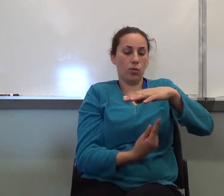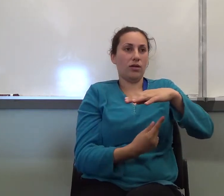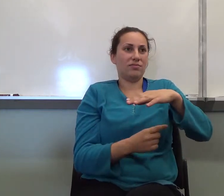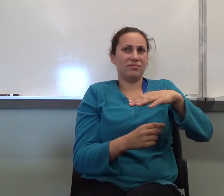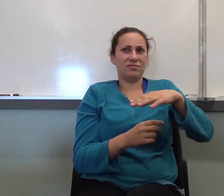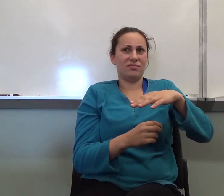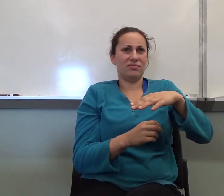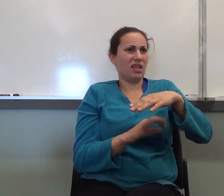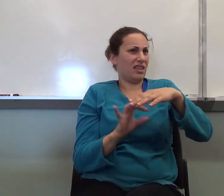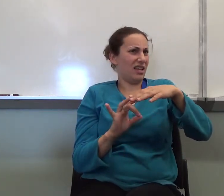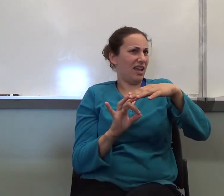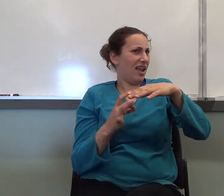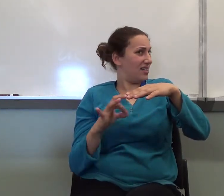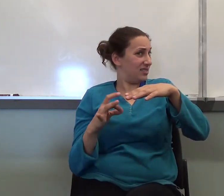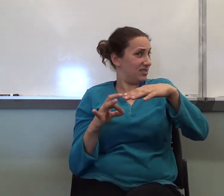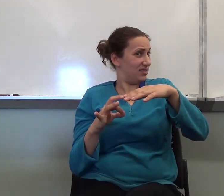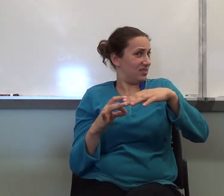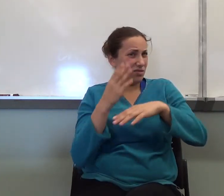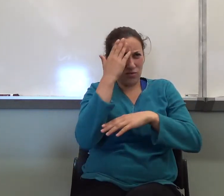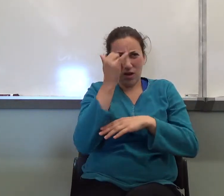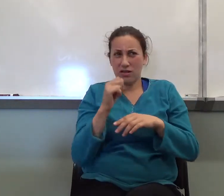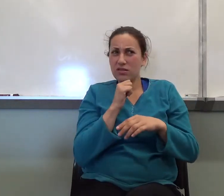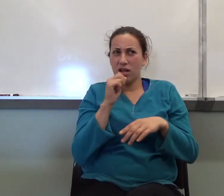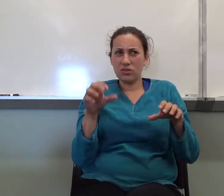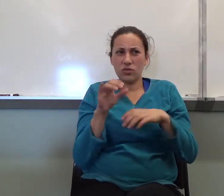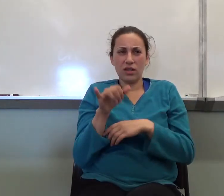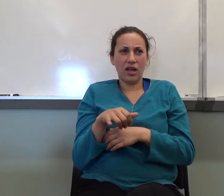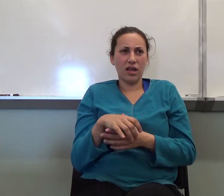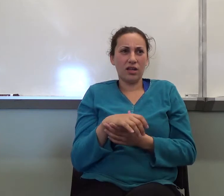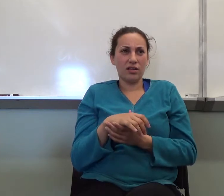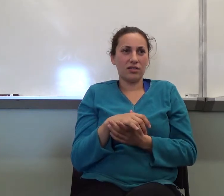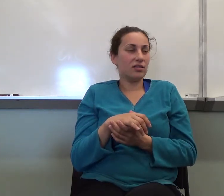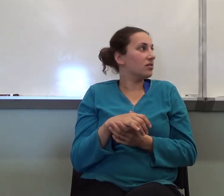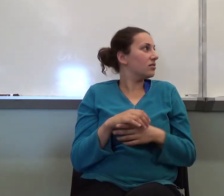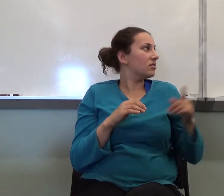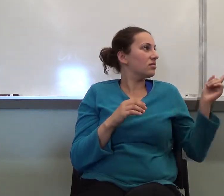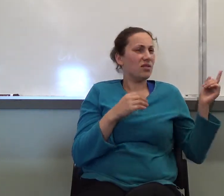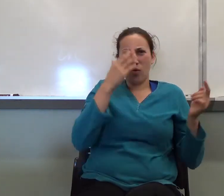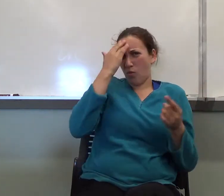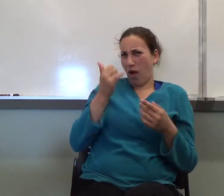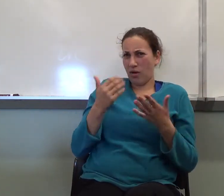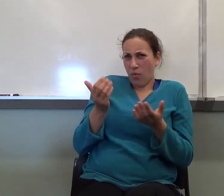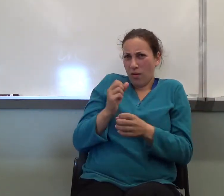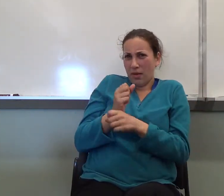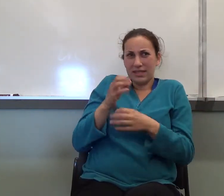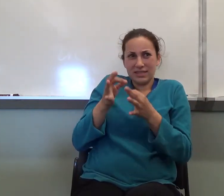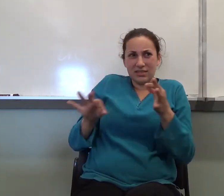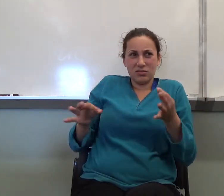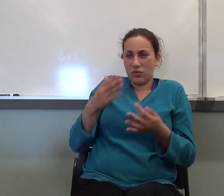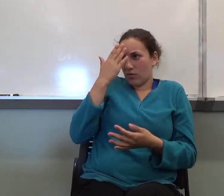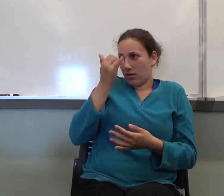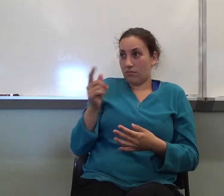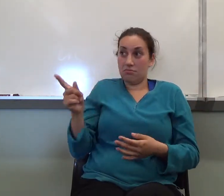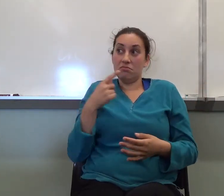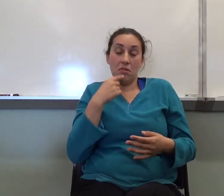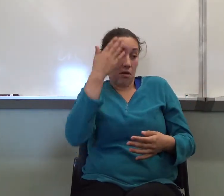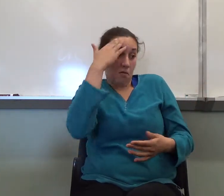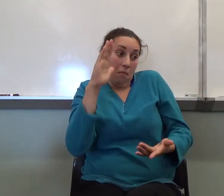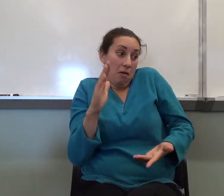in that direction to, at that point, simplify? Well, to why get would rid you of the want to 0? do that? Huh? Why would you want to do that? I don't know. Just less